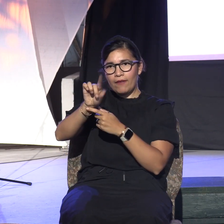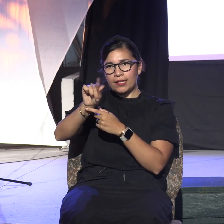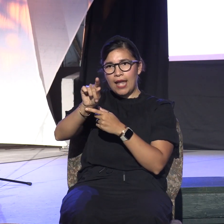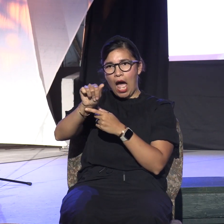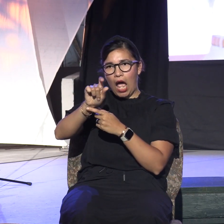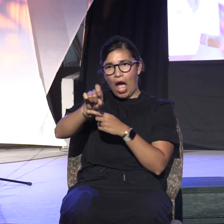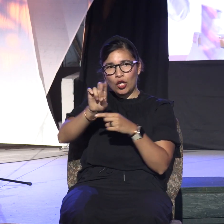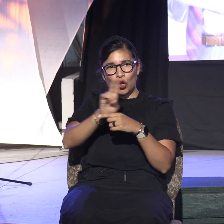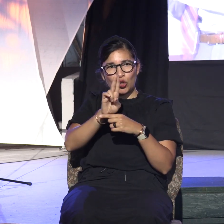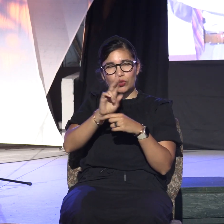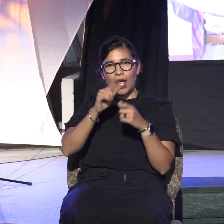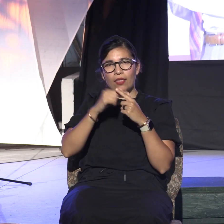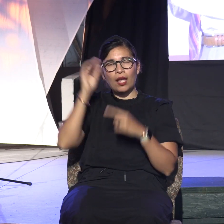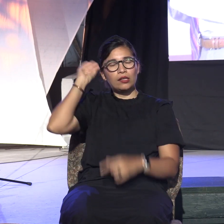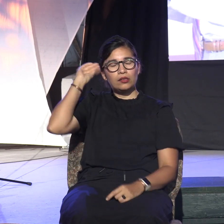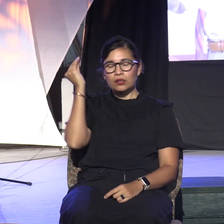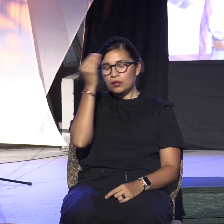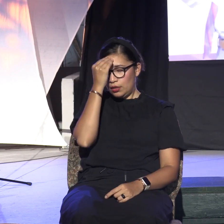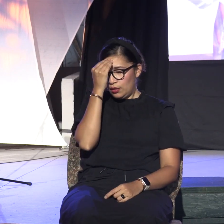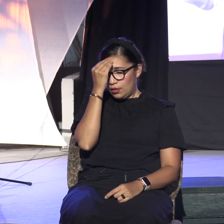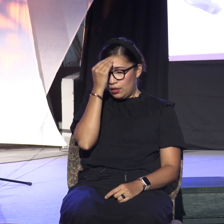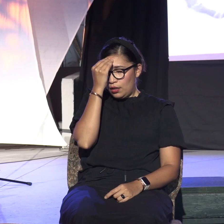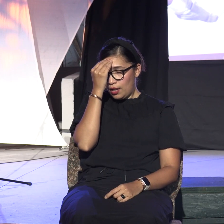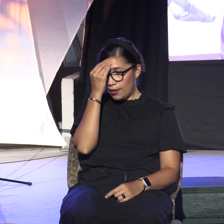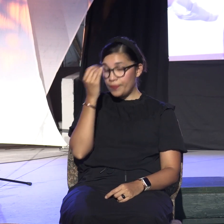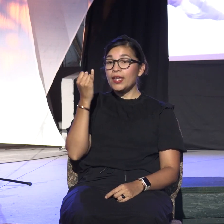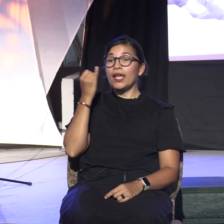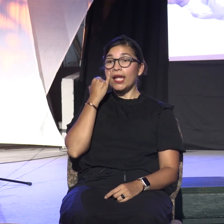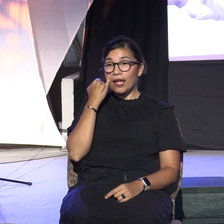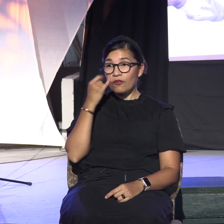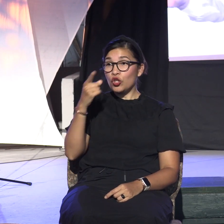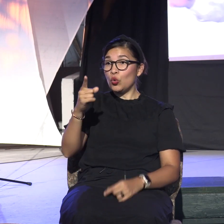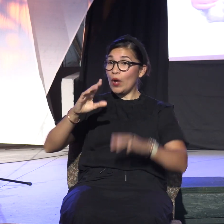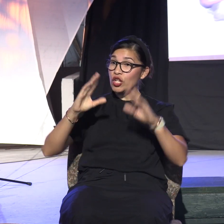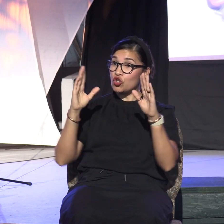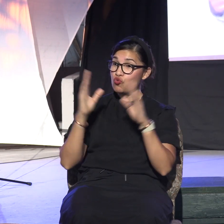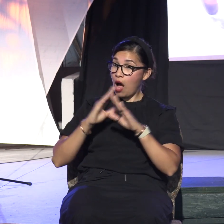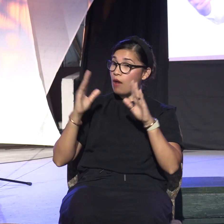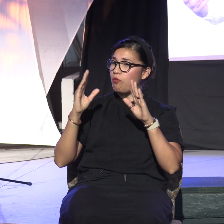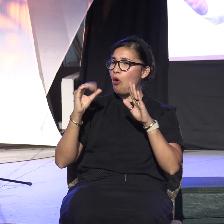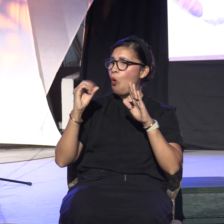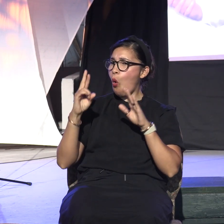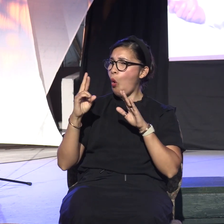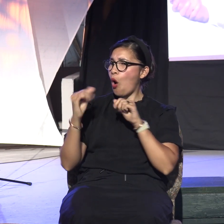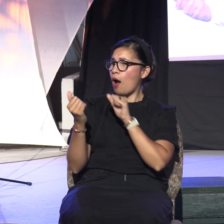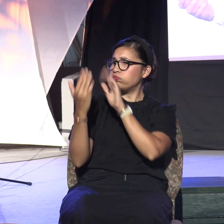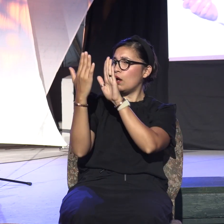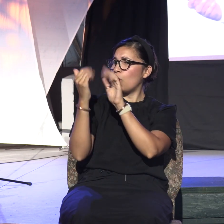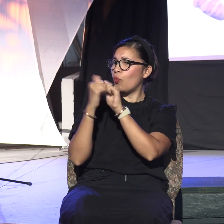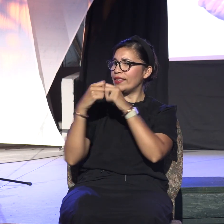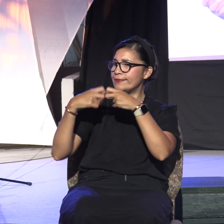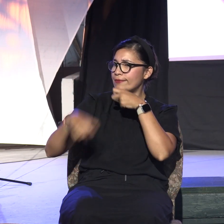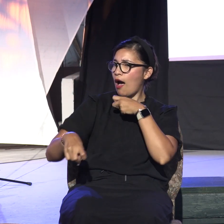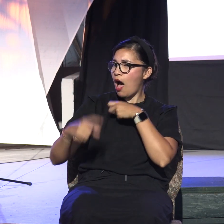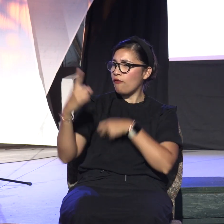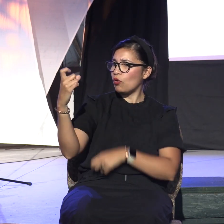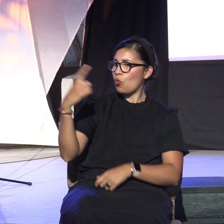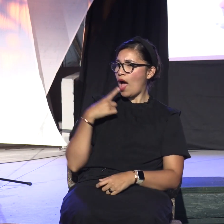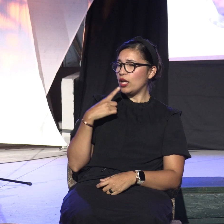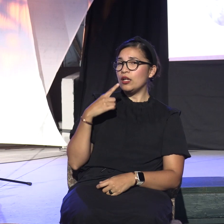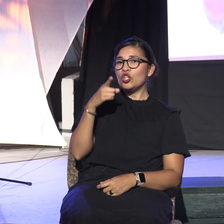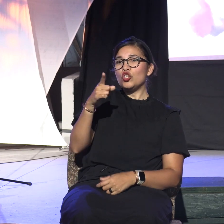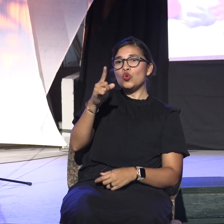answer, just turn it around and ask a question of the questioner. So I asked her,